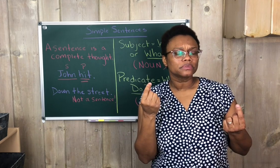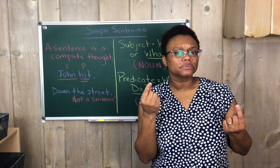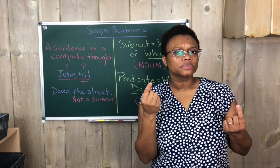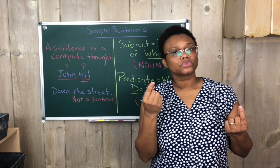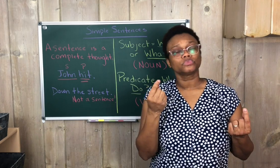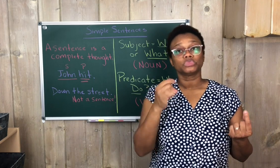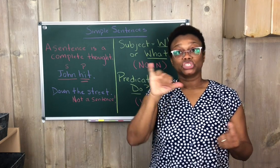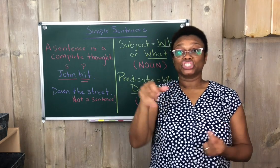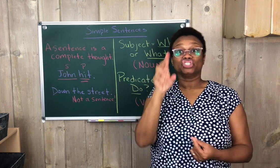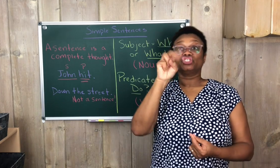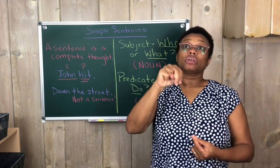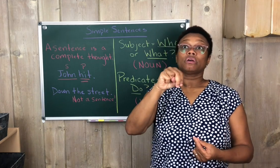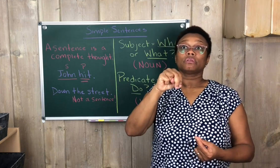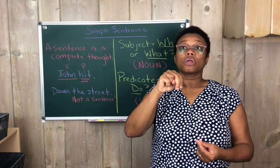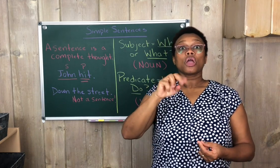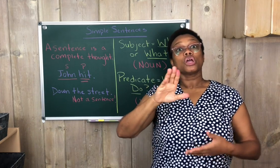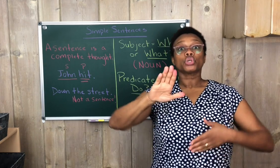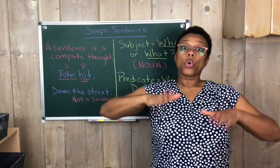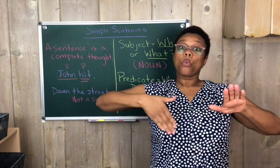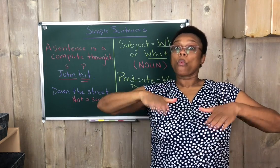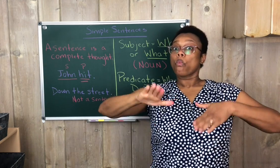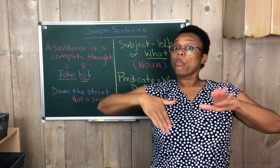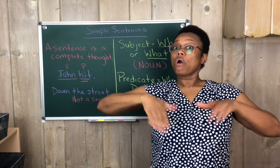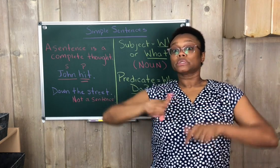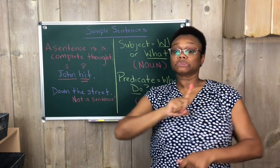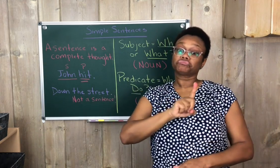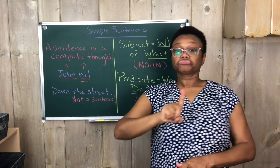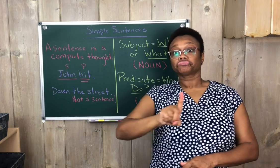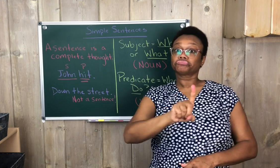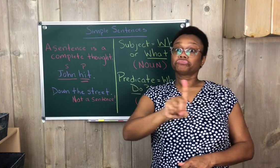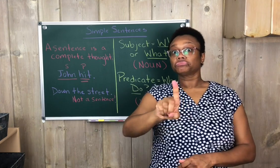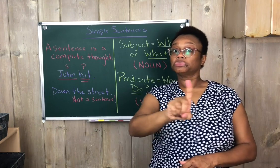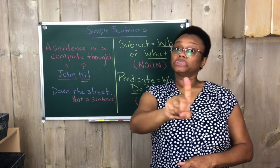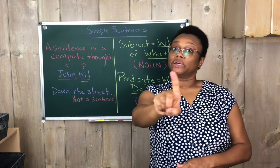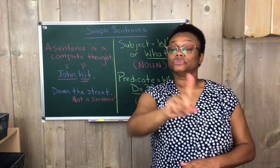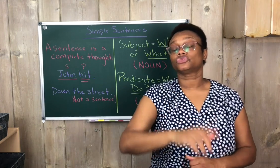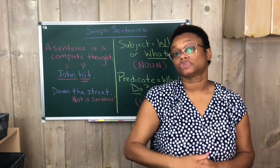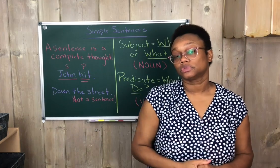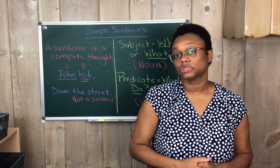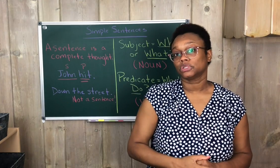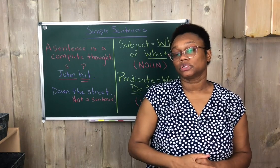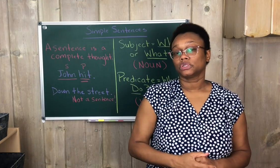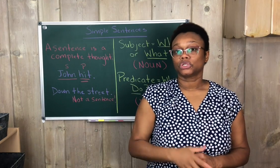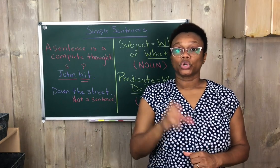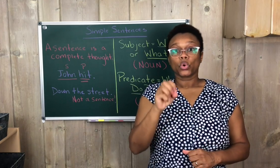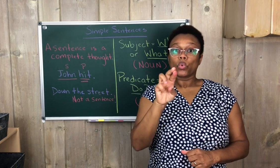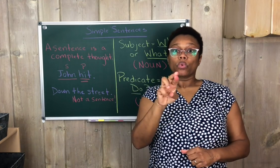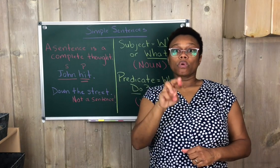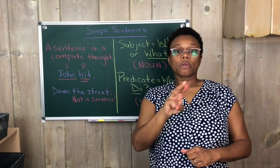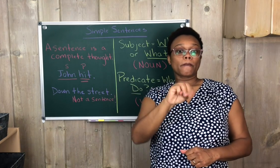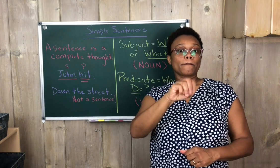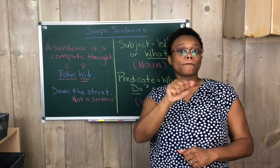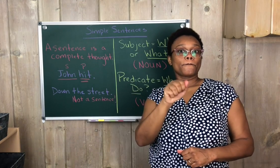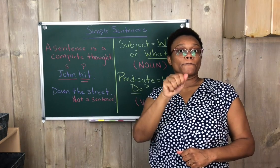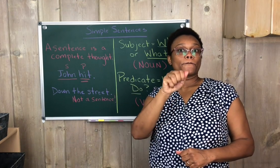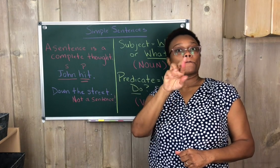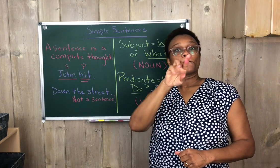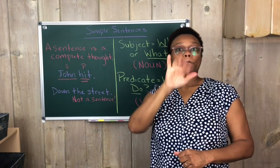what they're doing. So if I said John walks down the street, that would be a sentence.